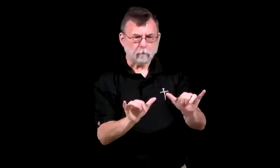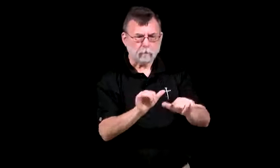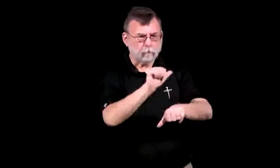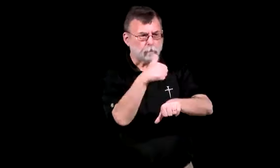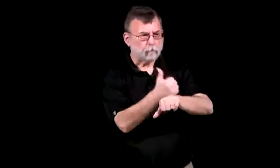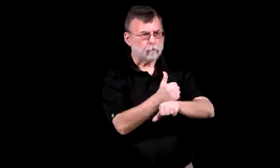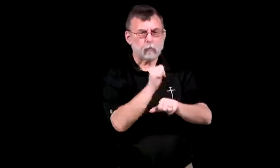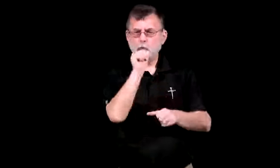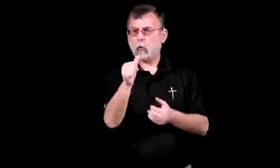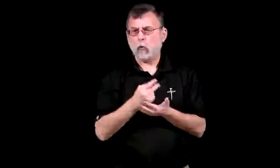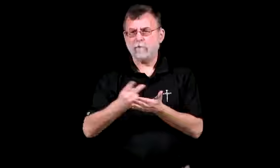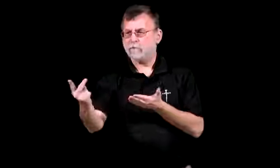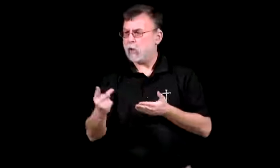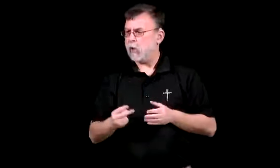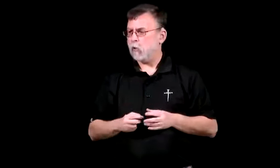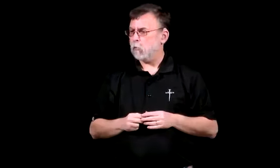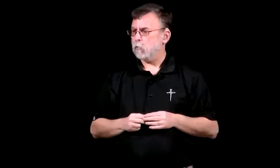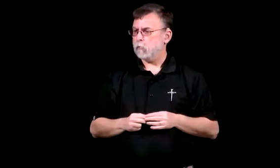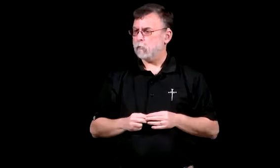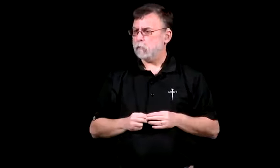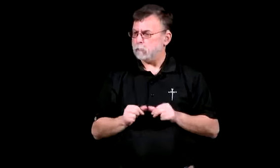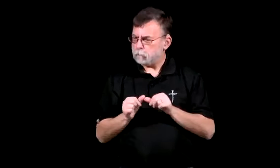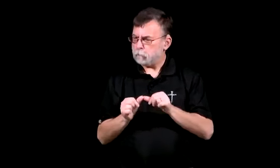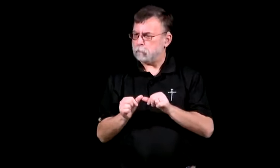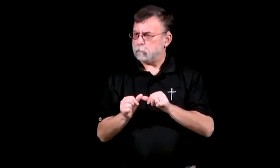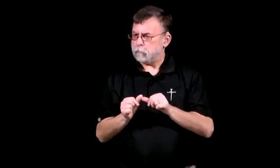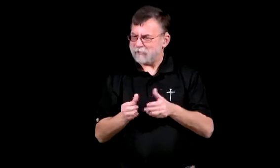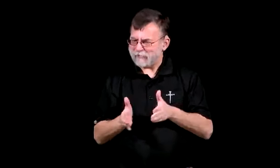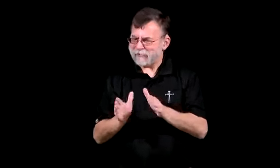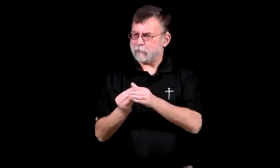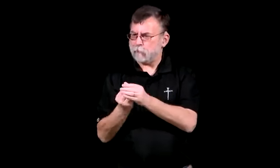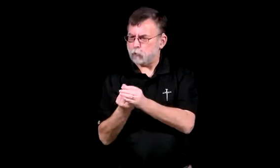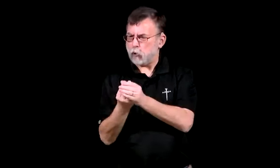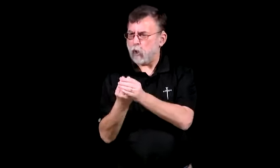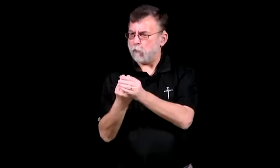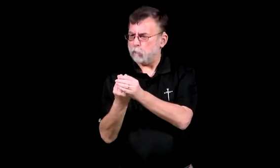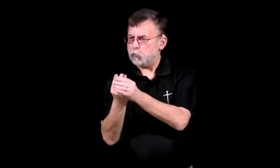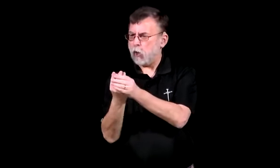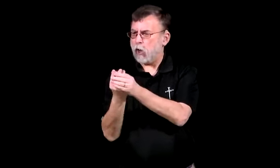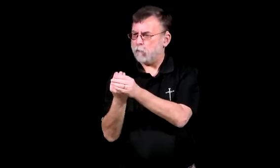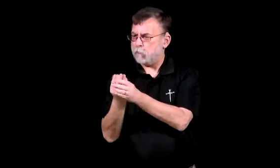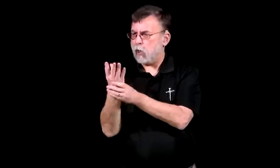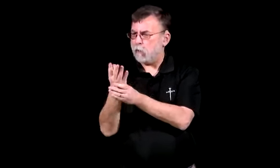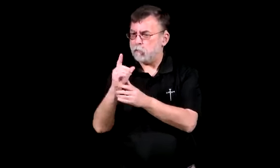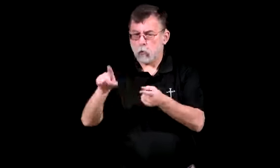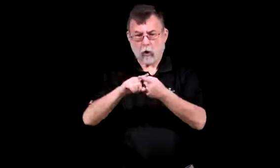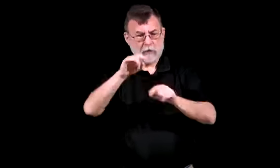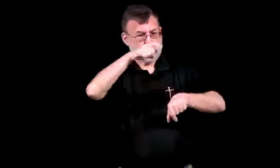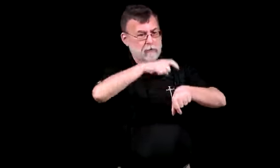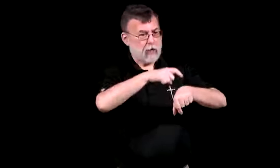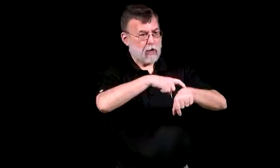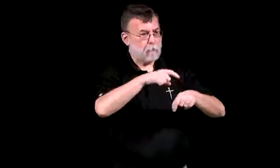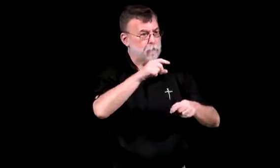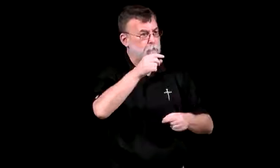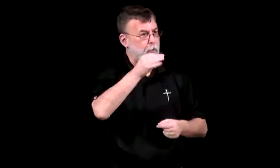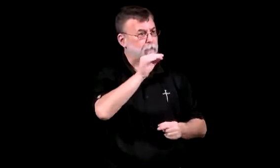you want to make sure you keep with it and stick with it and not fail. And you're adamant and you're determined and it's growing. And then